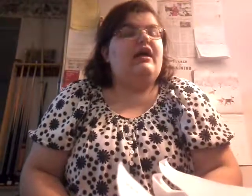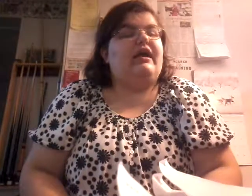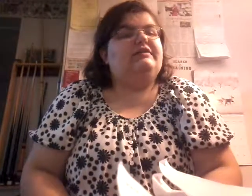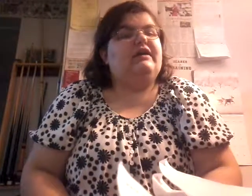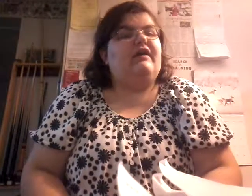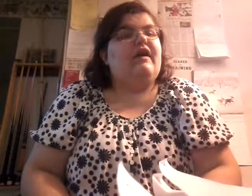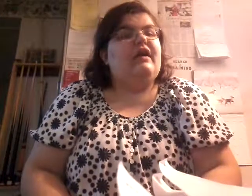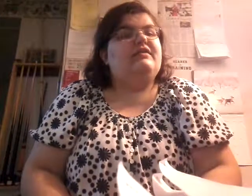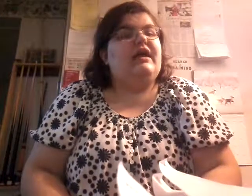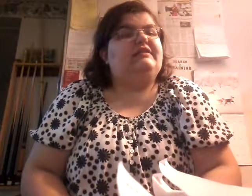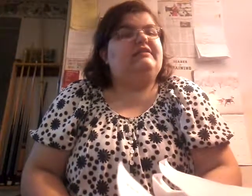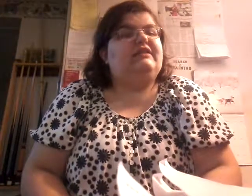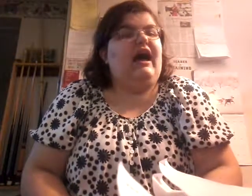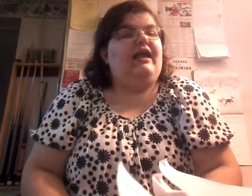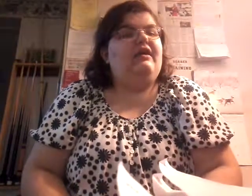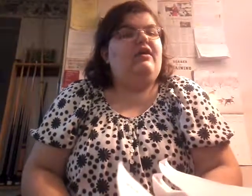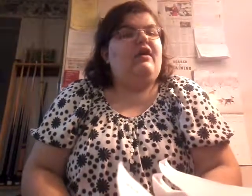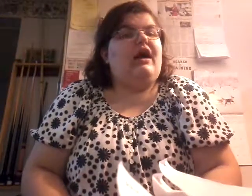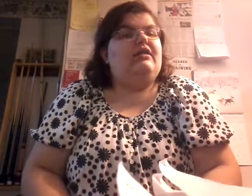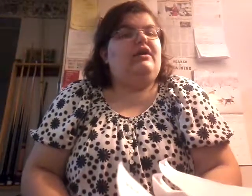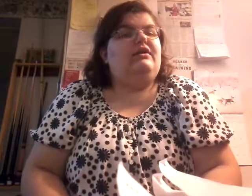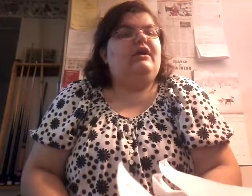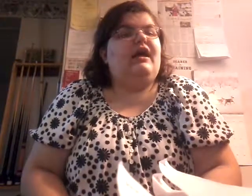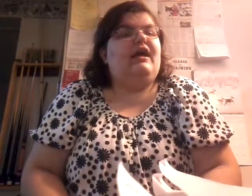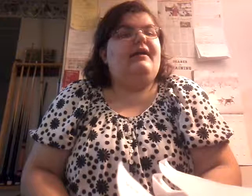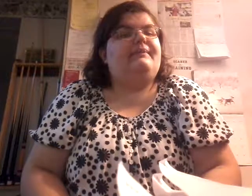Okay, so next sign I learned